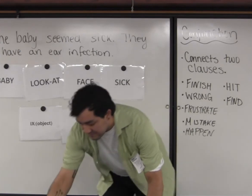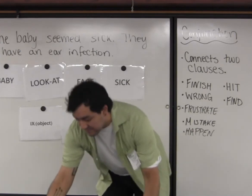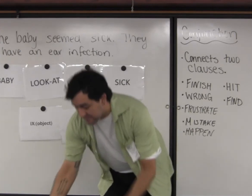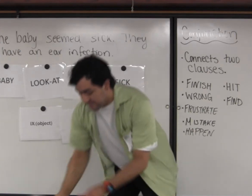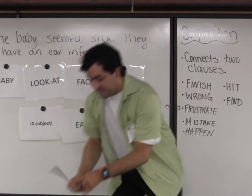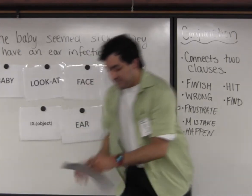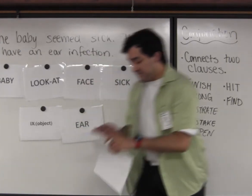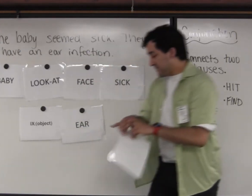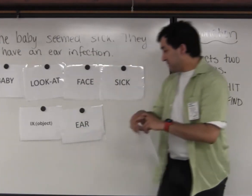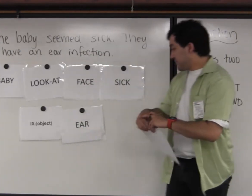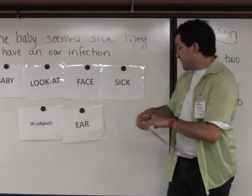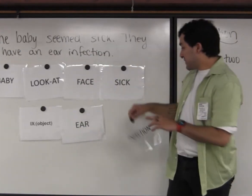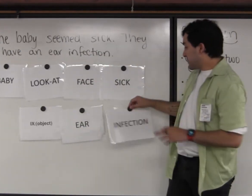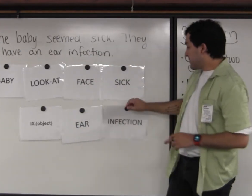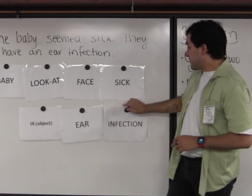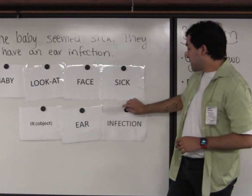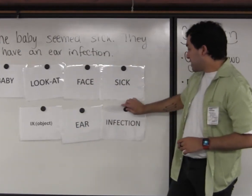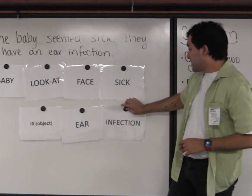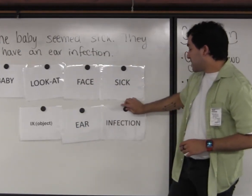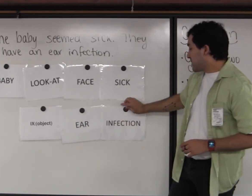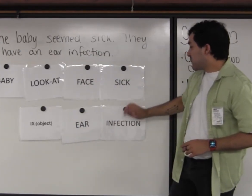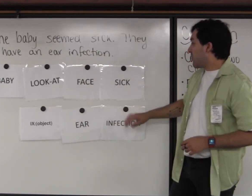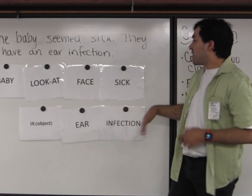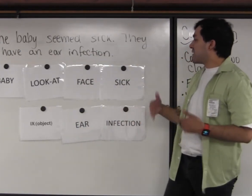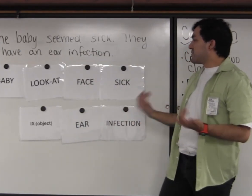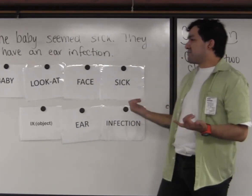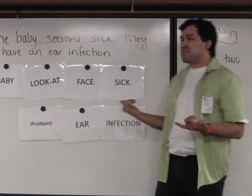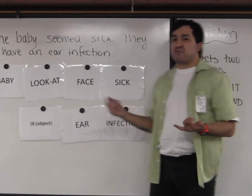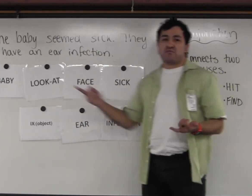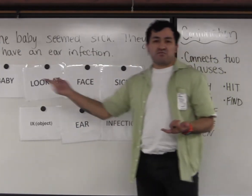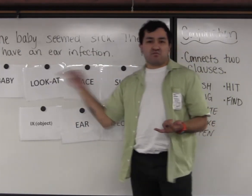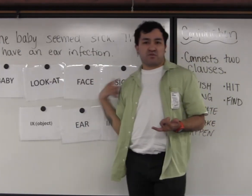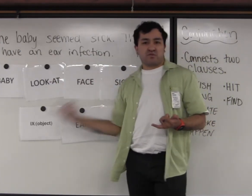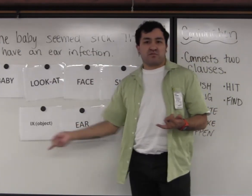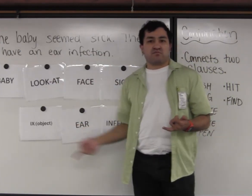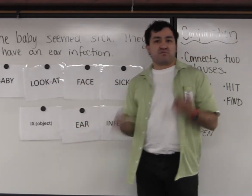point. So they are the baby has an ear infection.